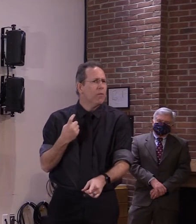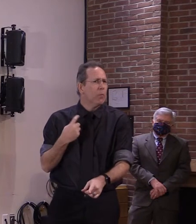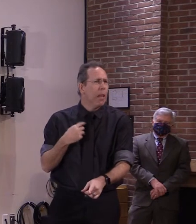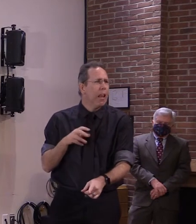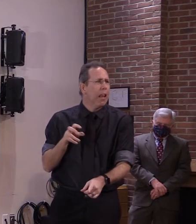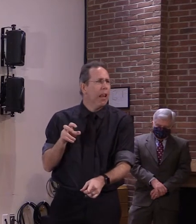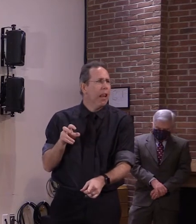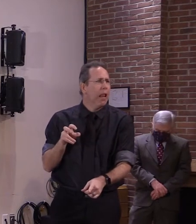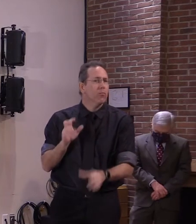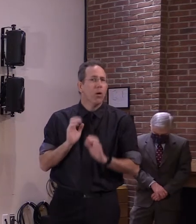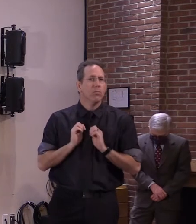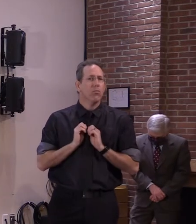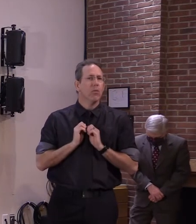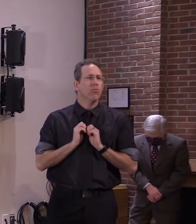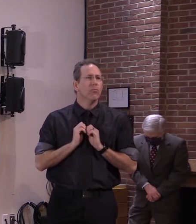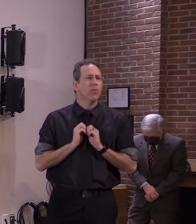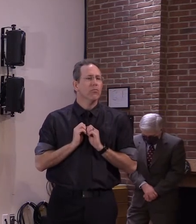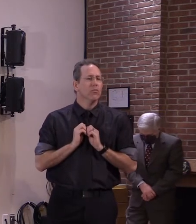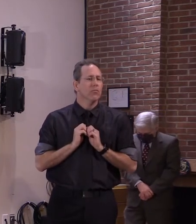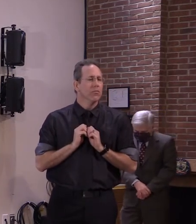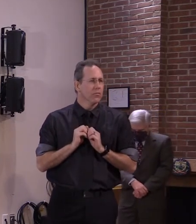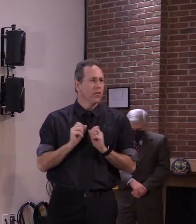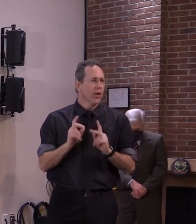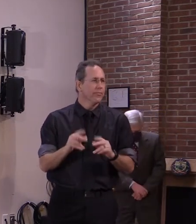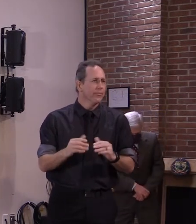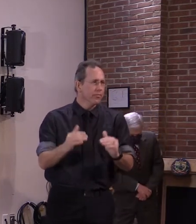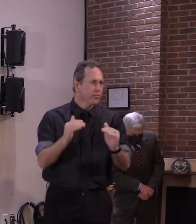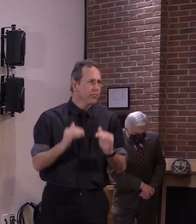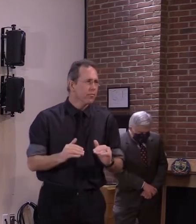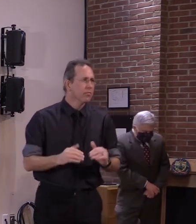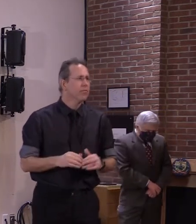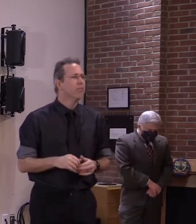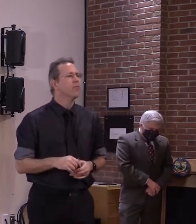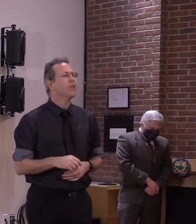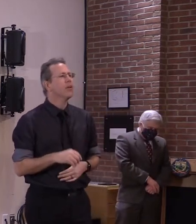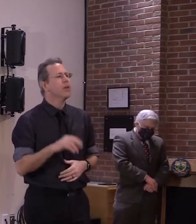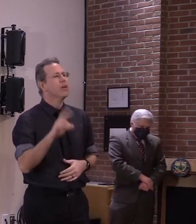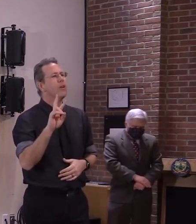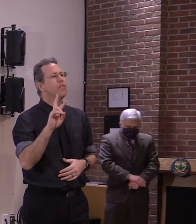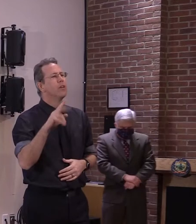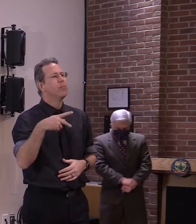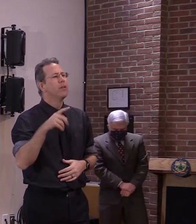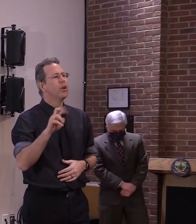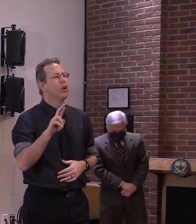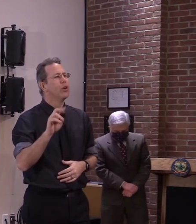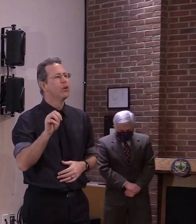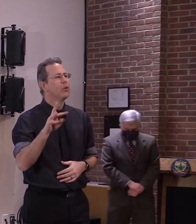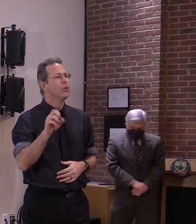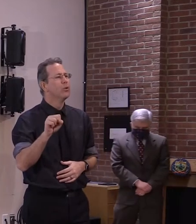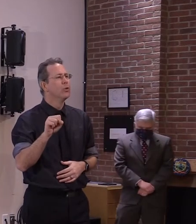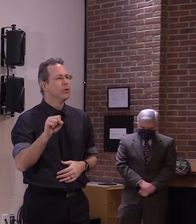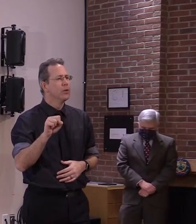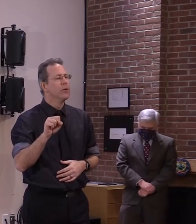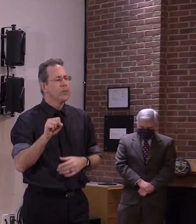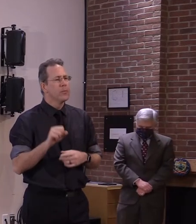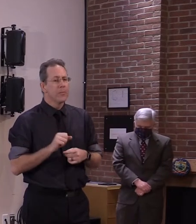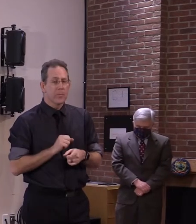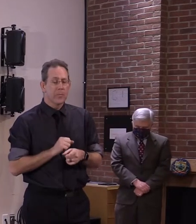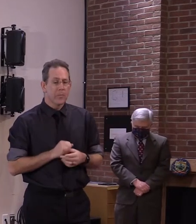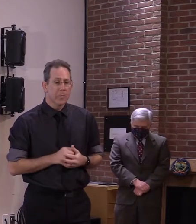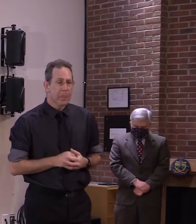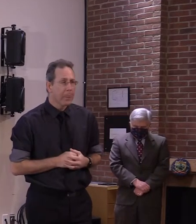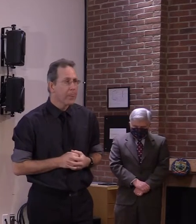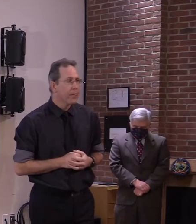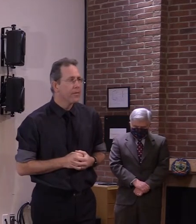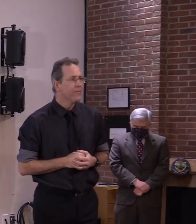you john vpr thank you and happy new year uh